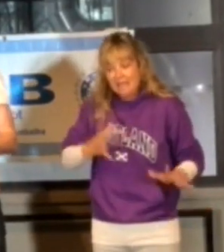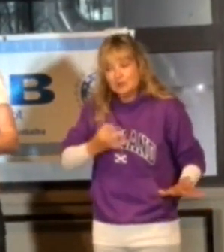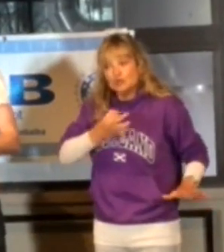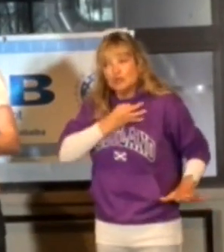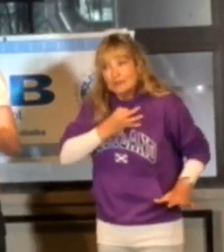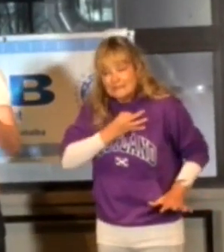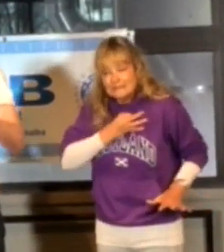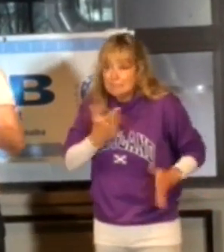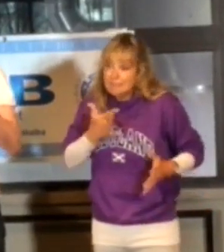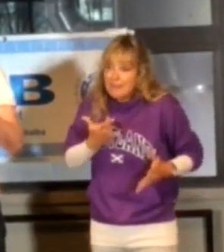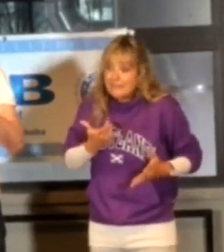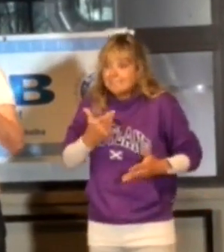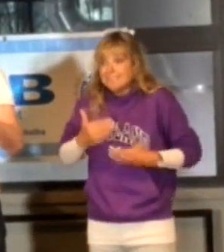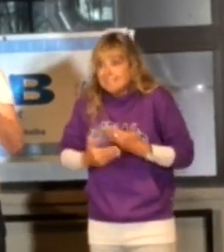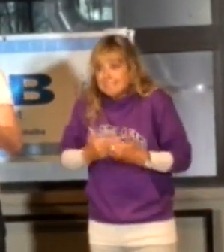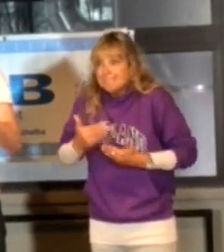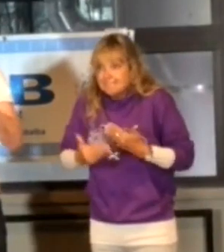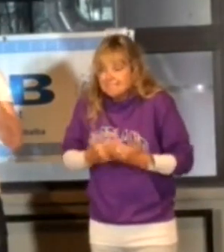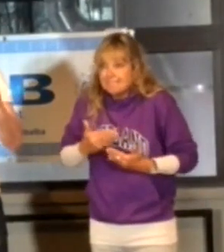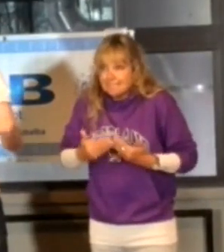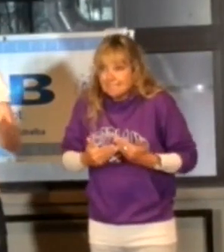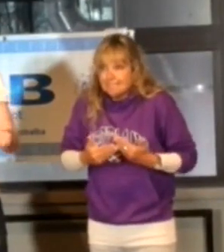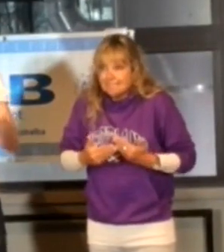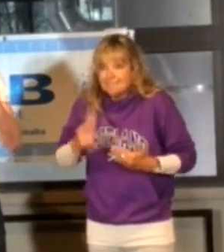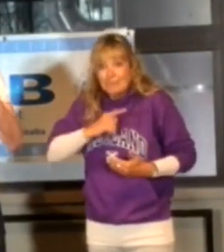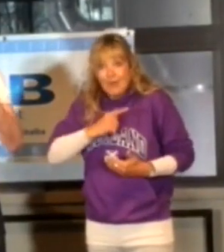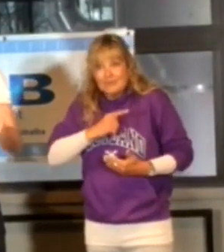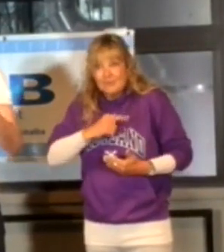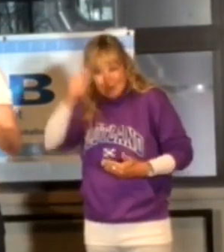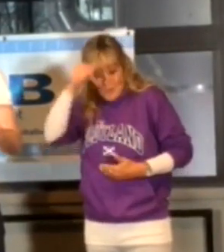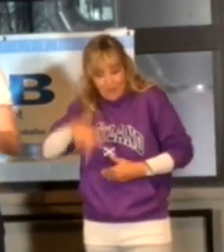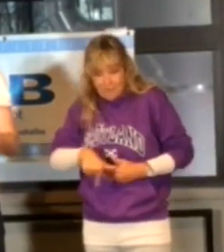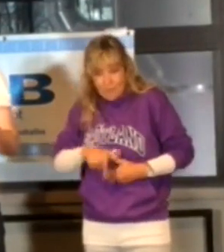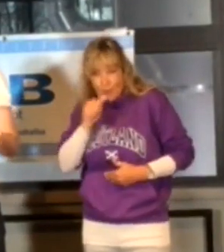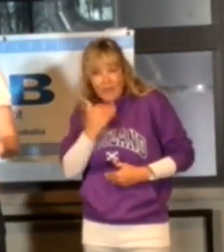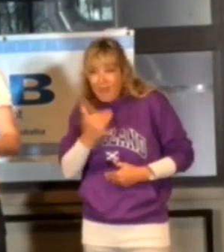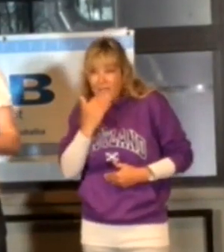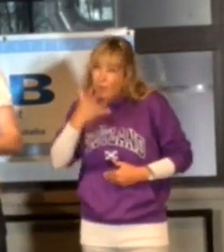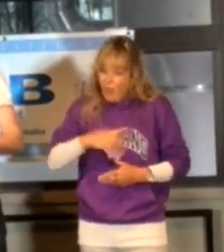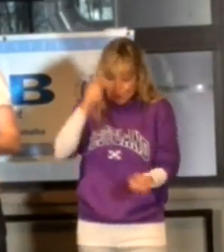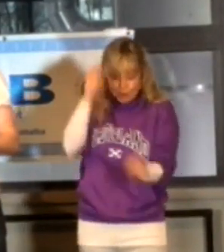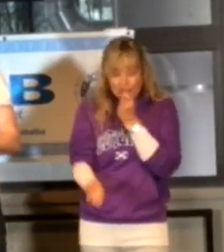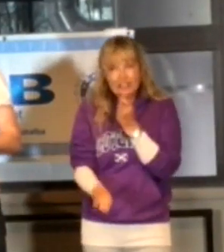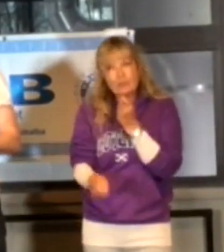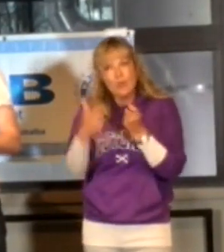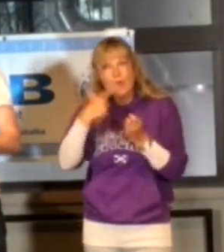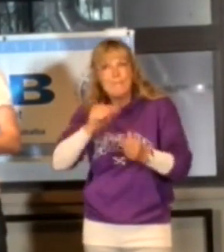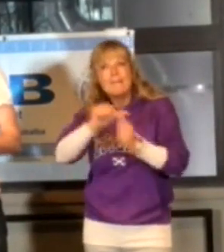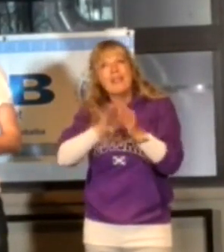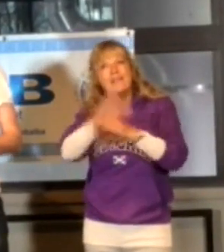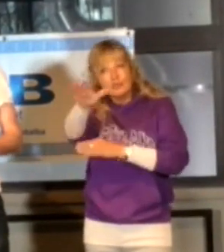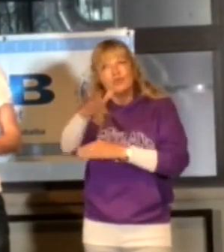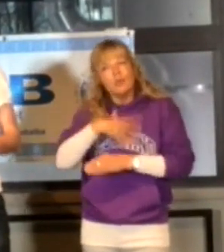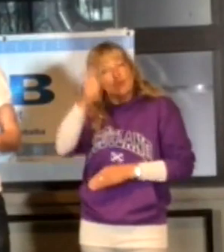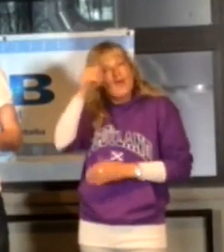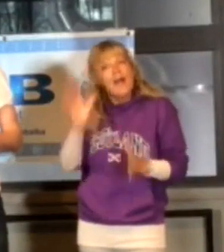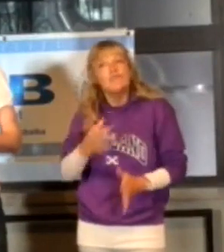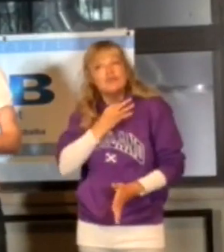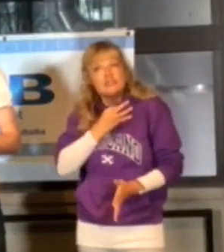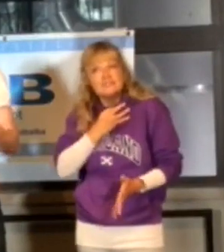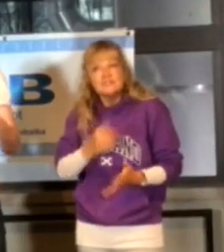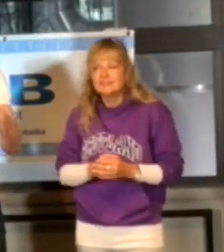country, because we know that what we have at the moment is not good enough, is not as good, as it can be. So I'm going